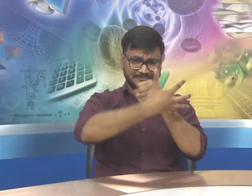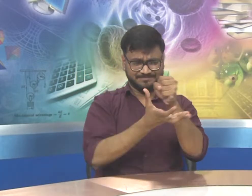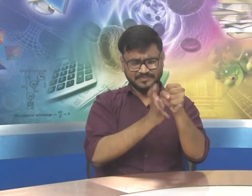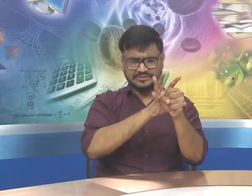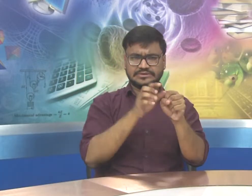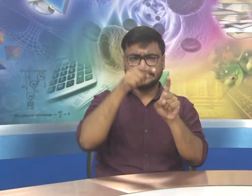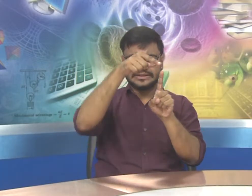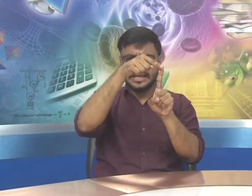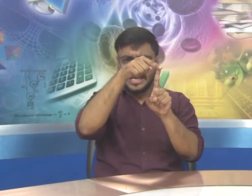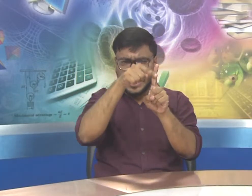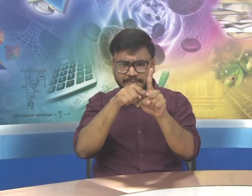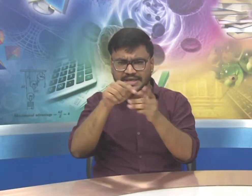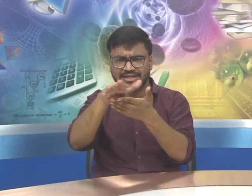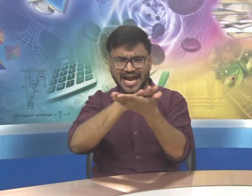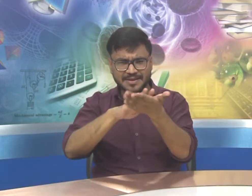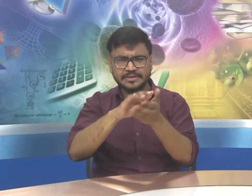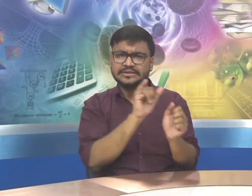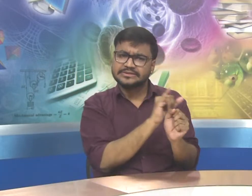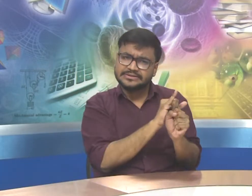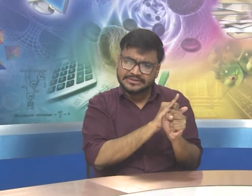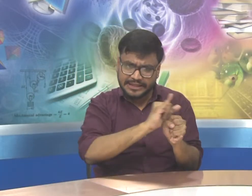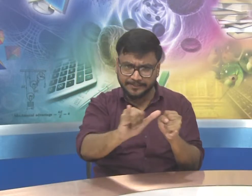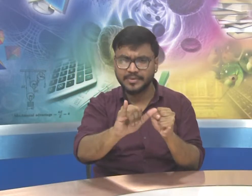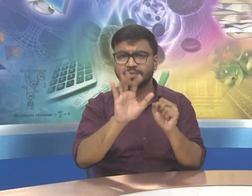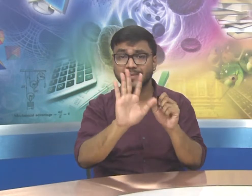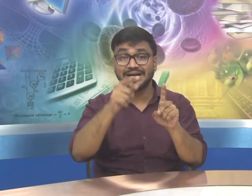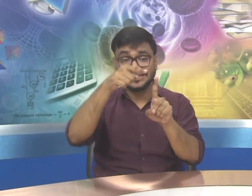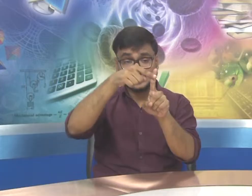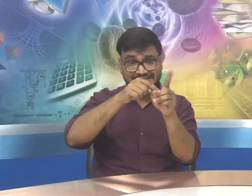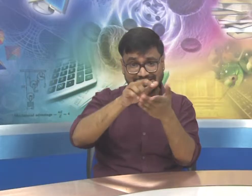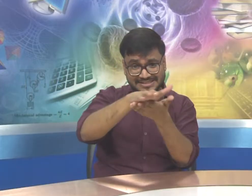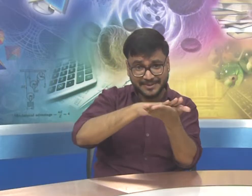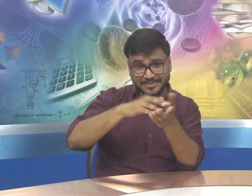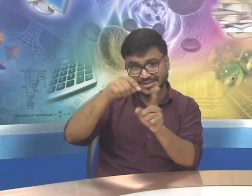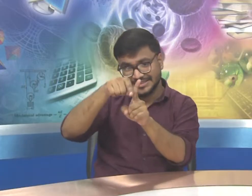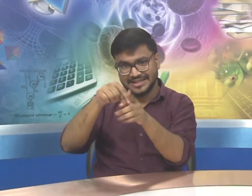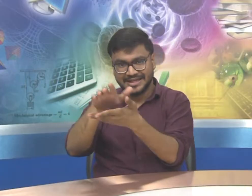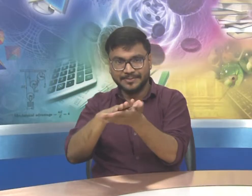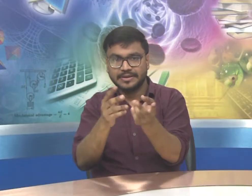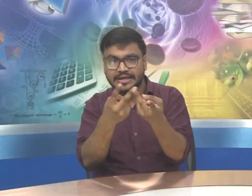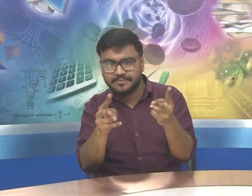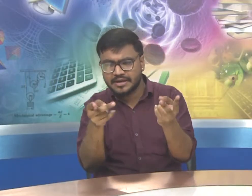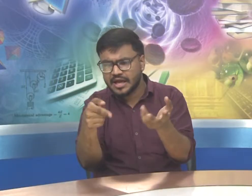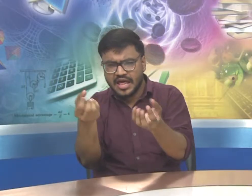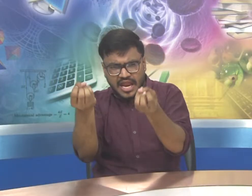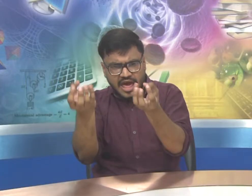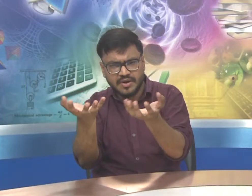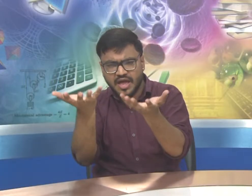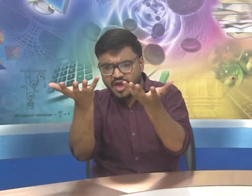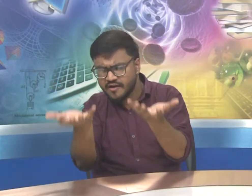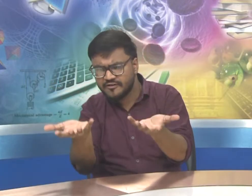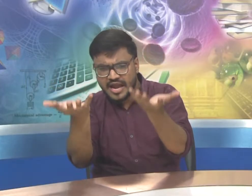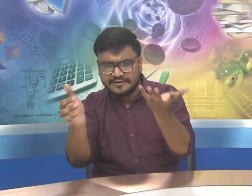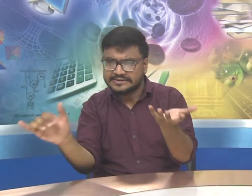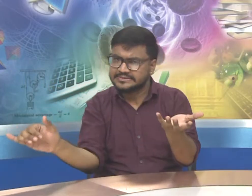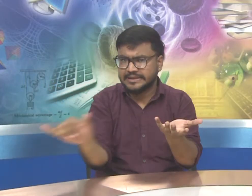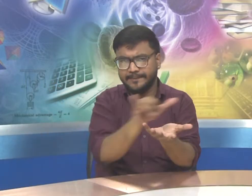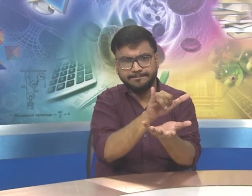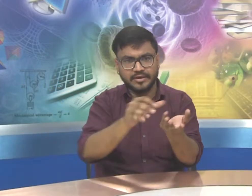and atoms of the same elements are exactly the same in mass